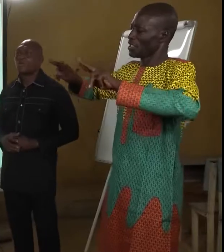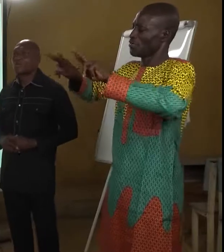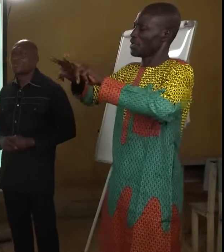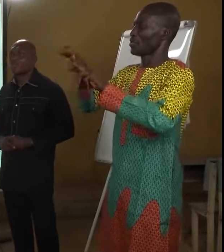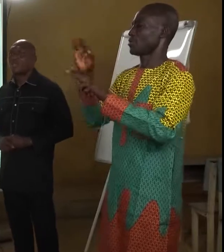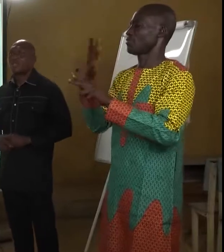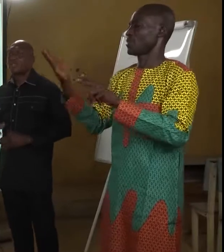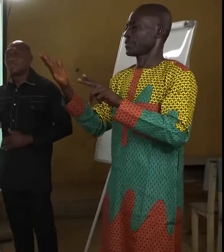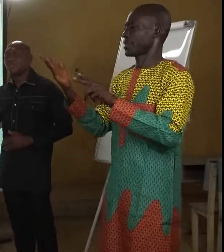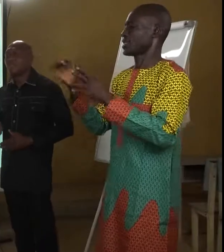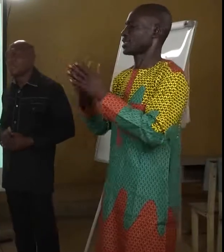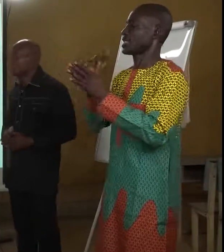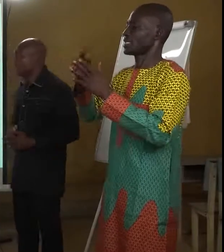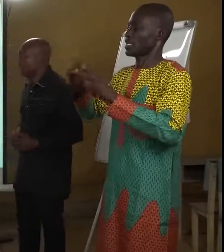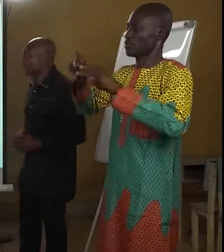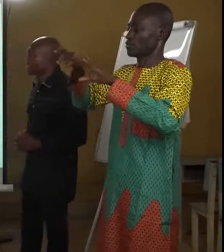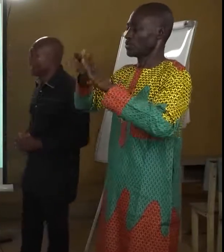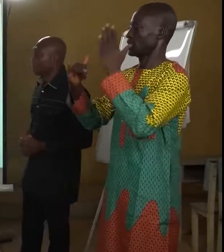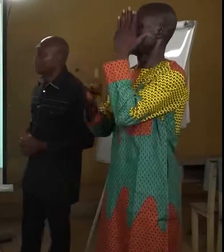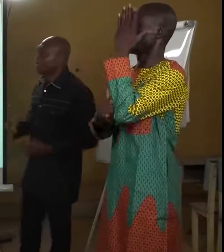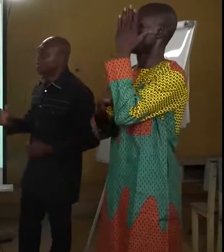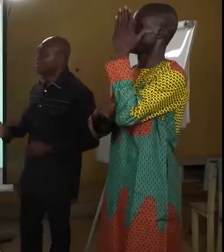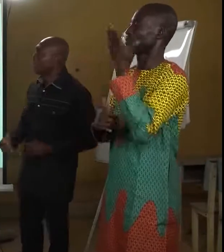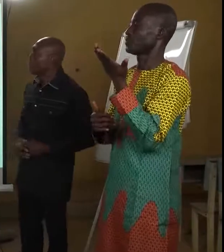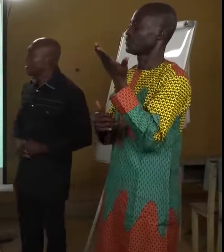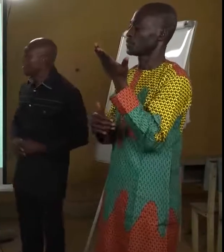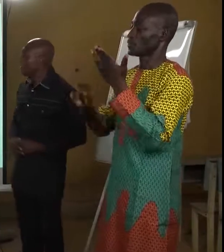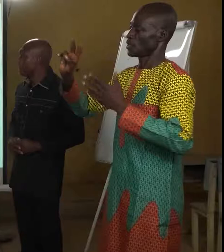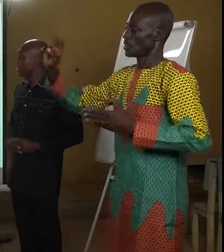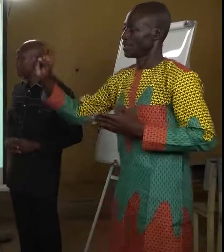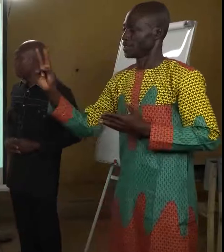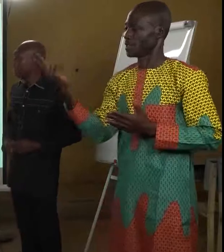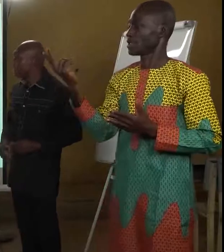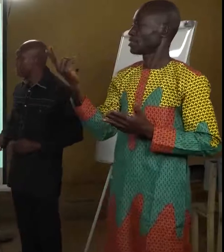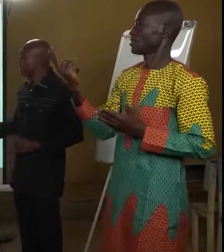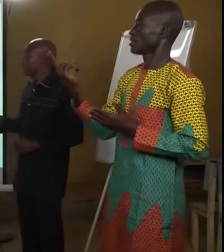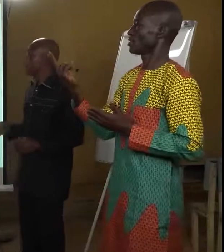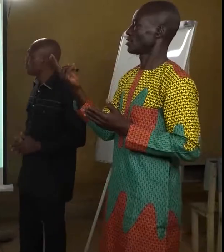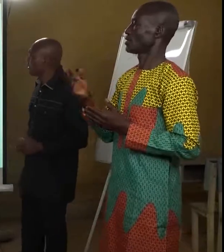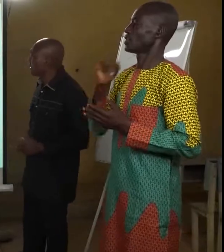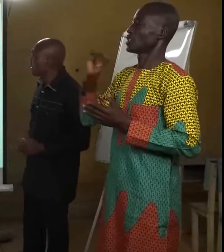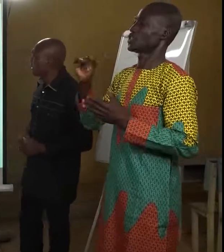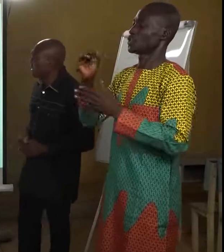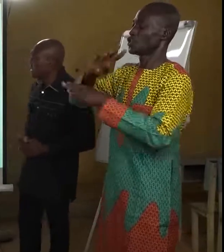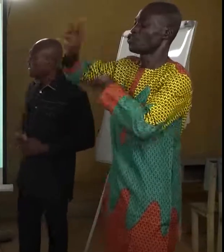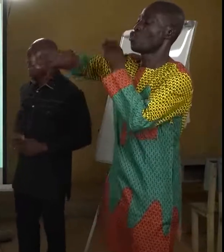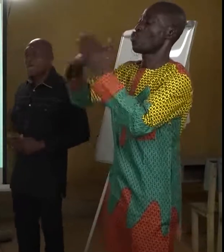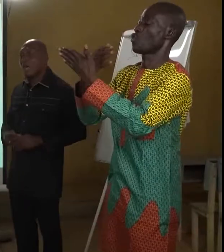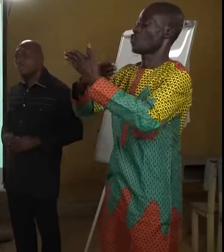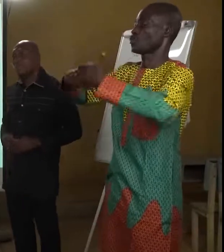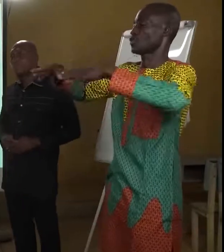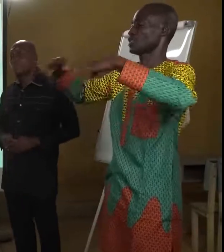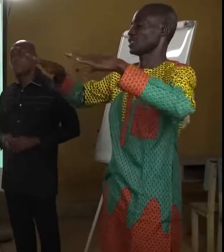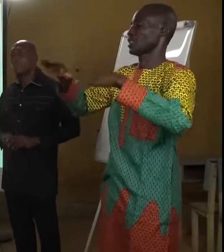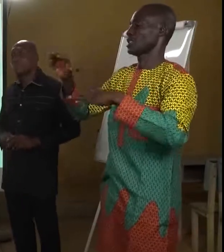particular country at a given period of time. The second point is a wholesale index.